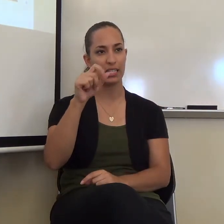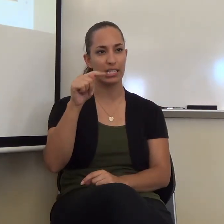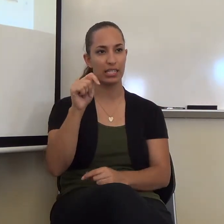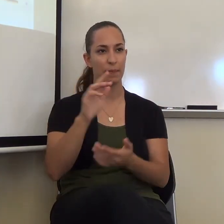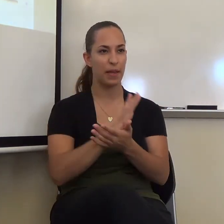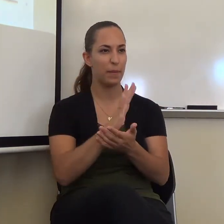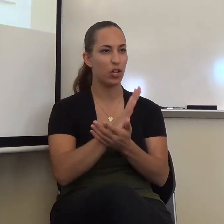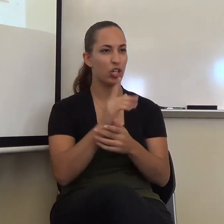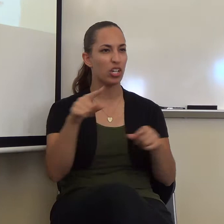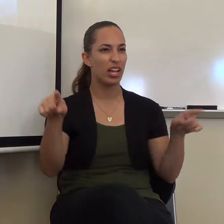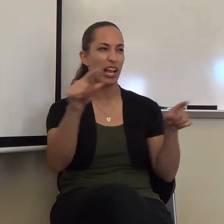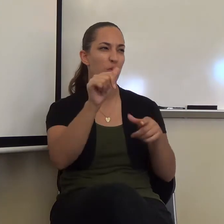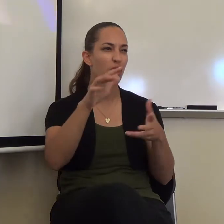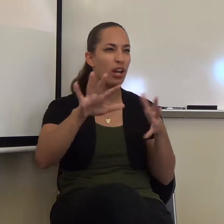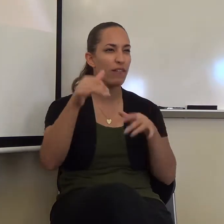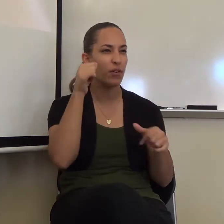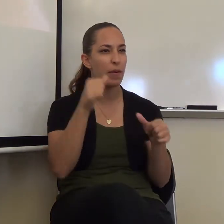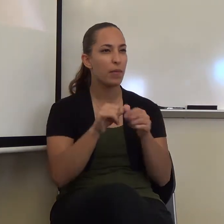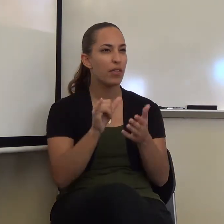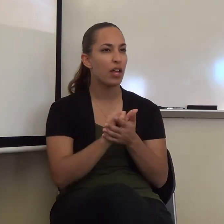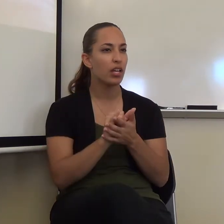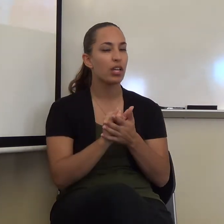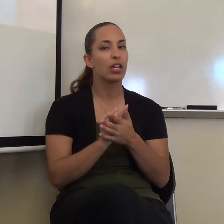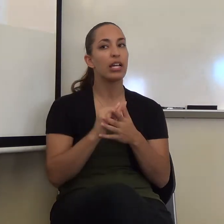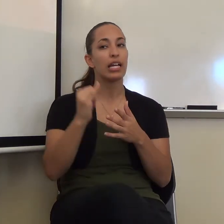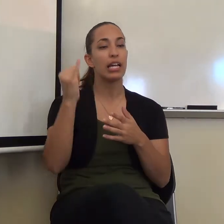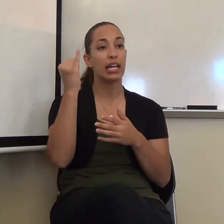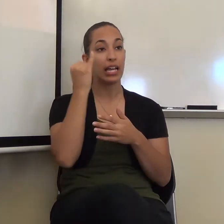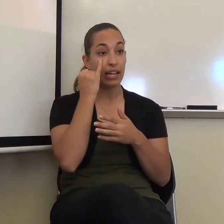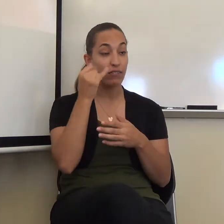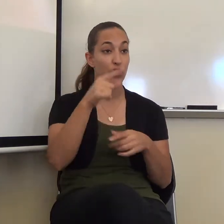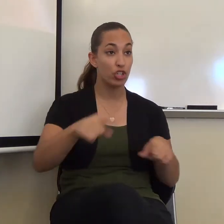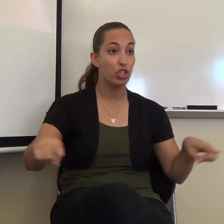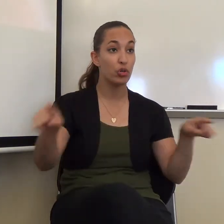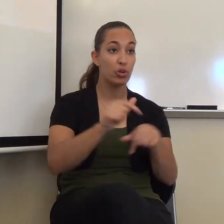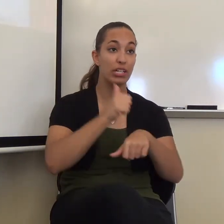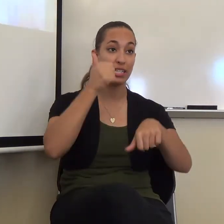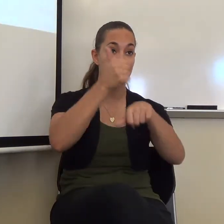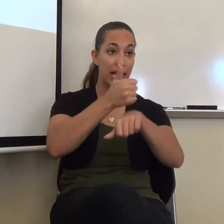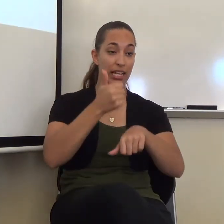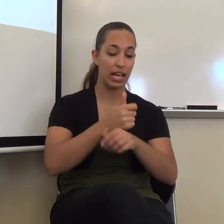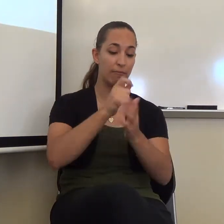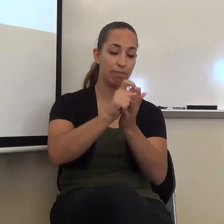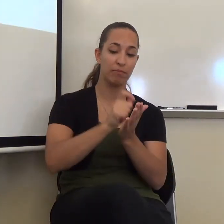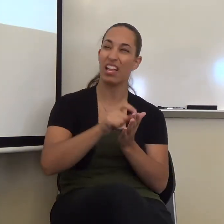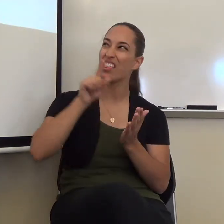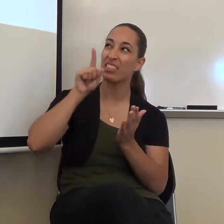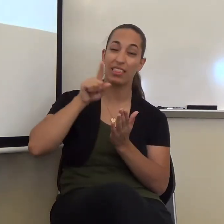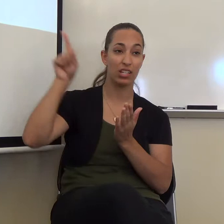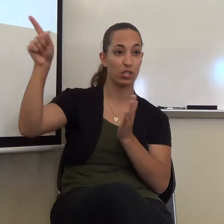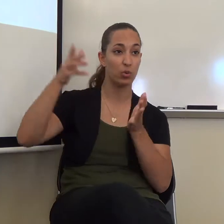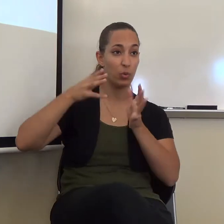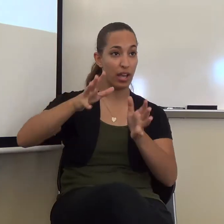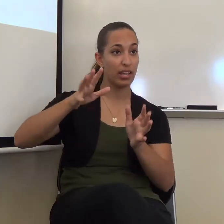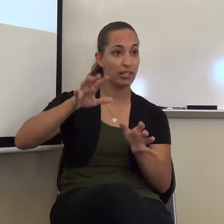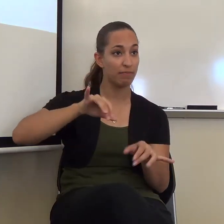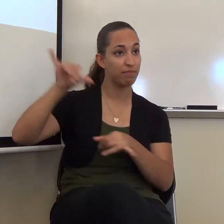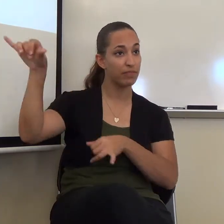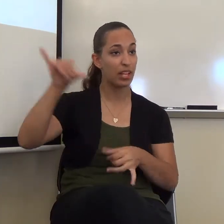that? This would, if you were organizing it this way, in other words, if you said light